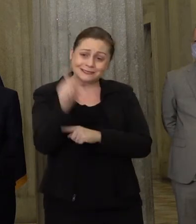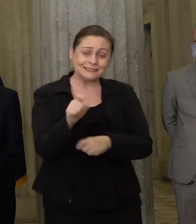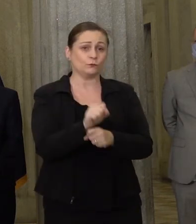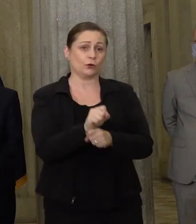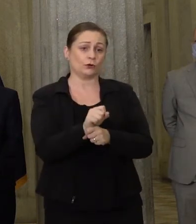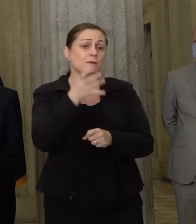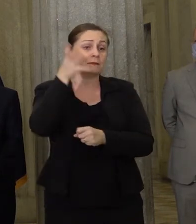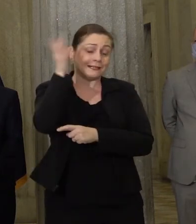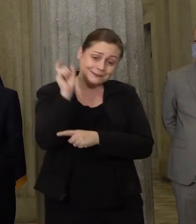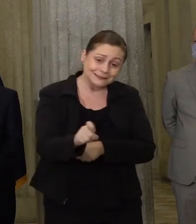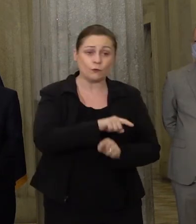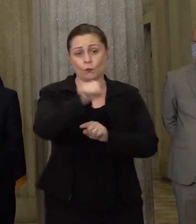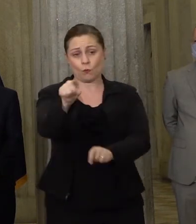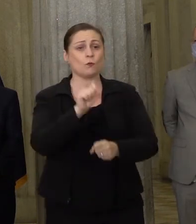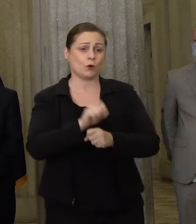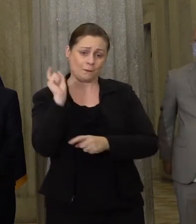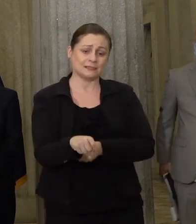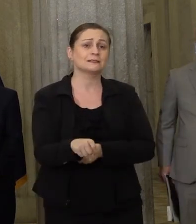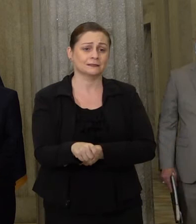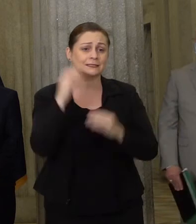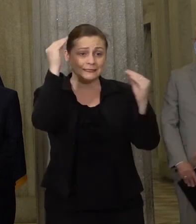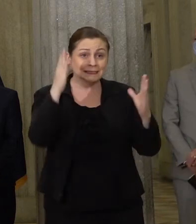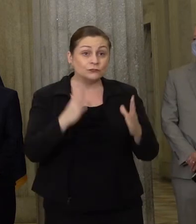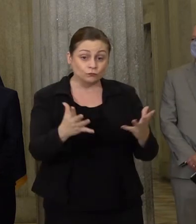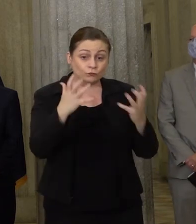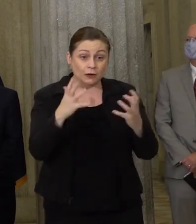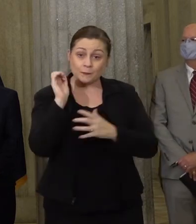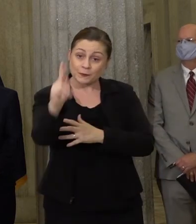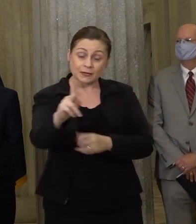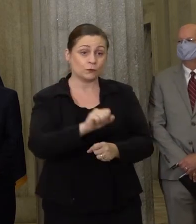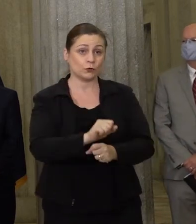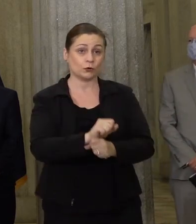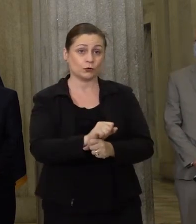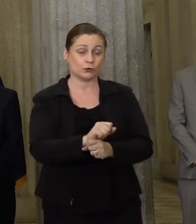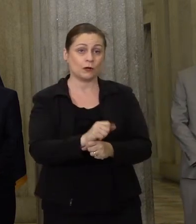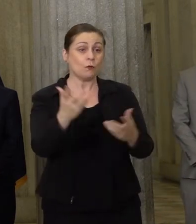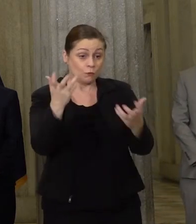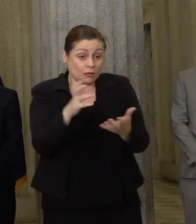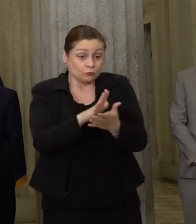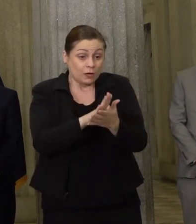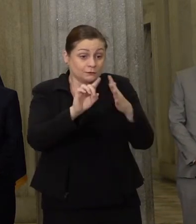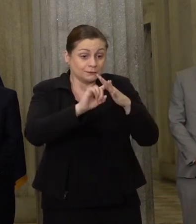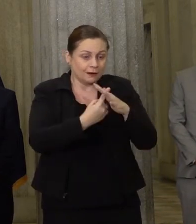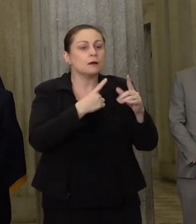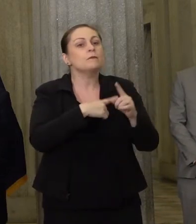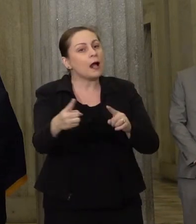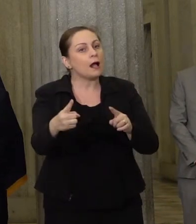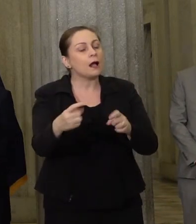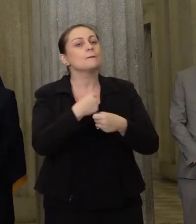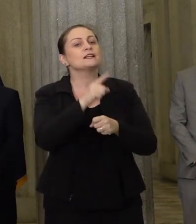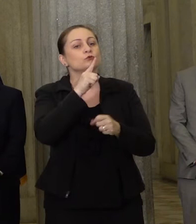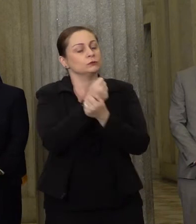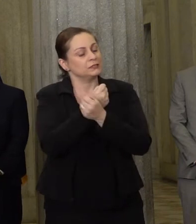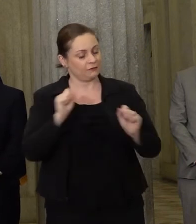work. The teachers want to go to work. Everybody wants to get the school started, but we have to be sure that we're doing so safely.